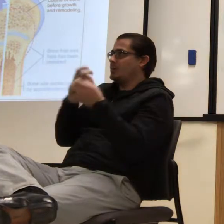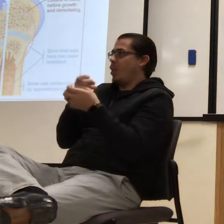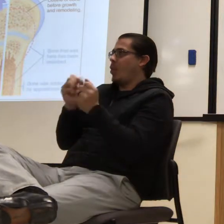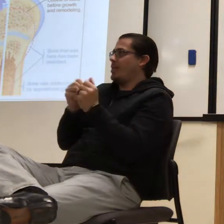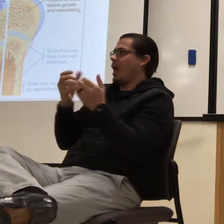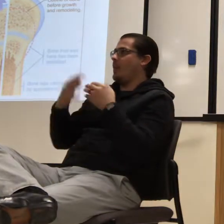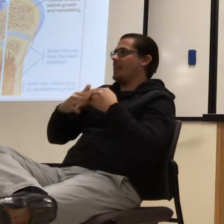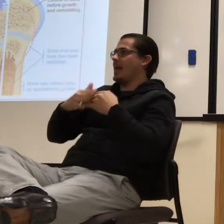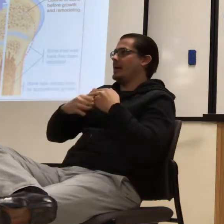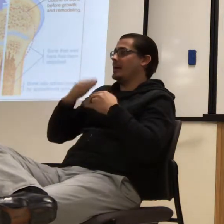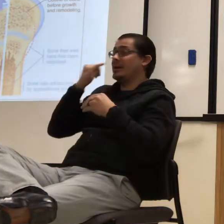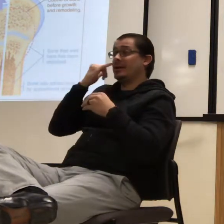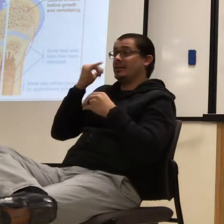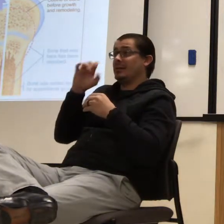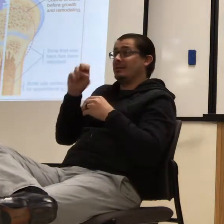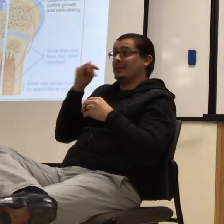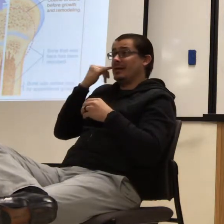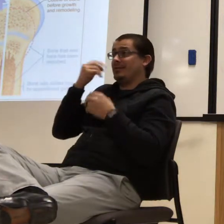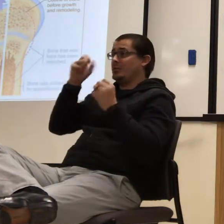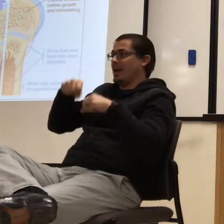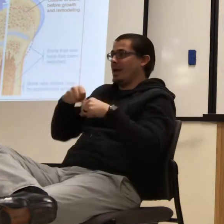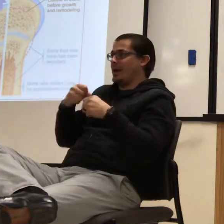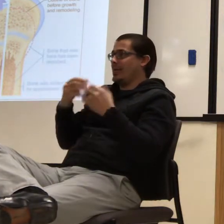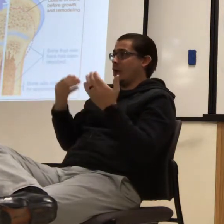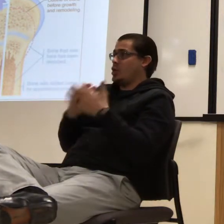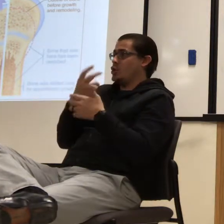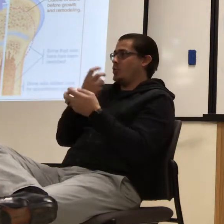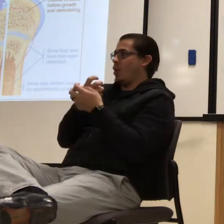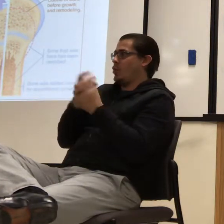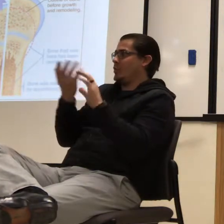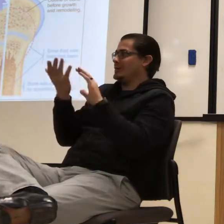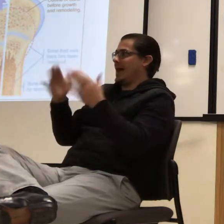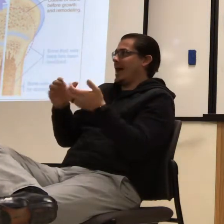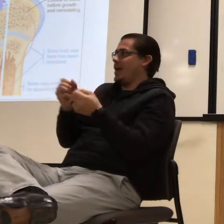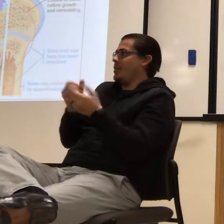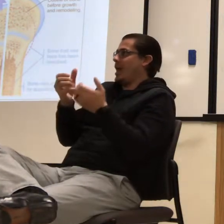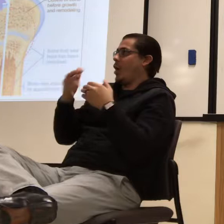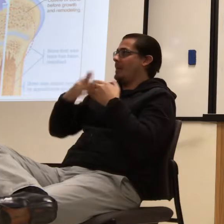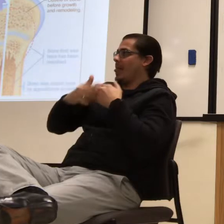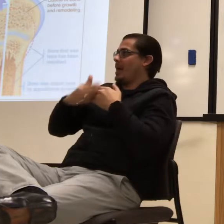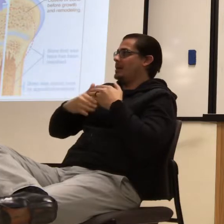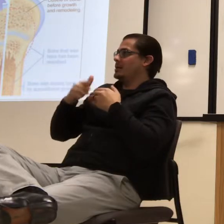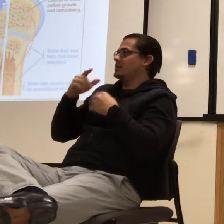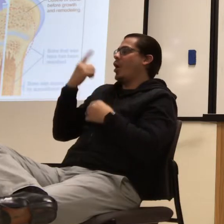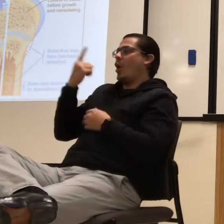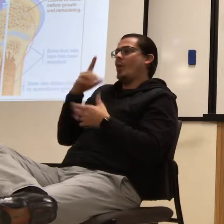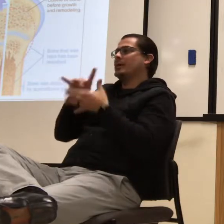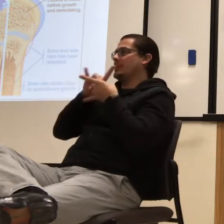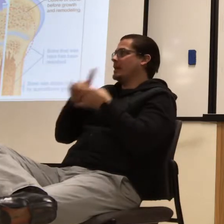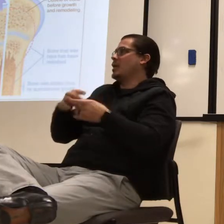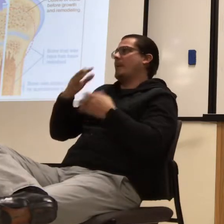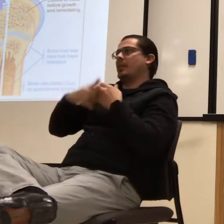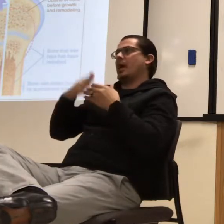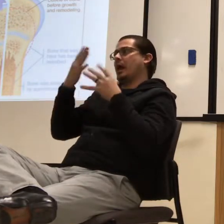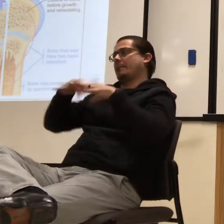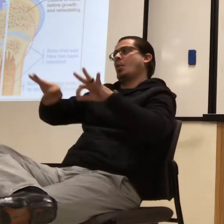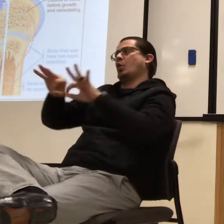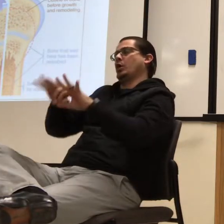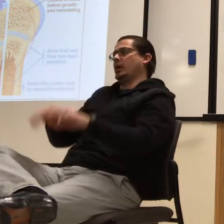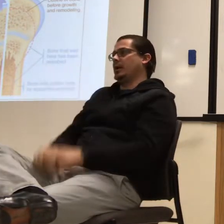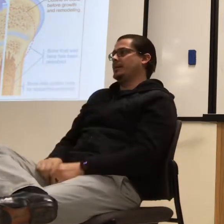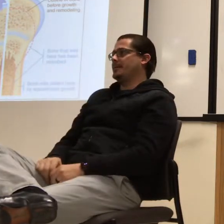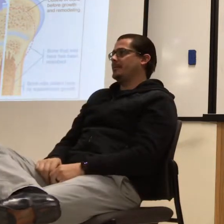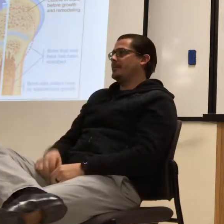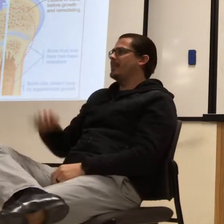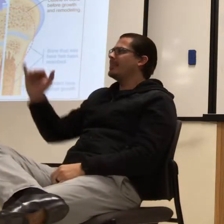And even if you could, the new bone would die without the blood supply. So it's always based on blood.